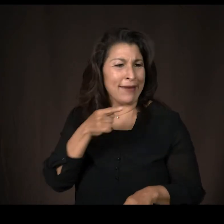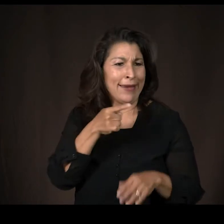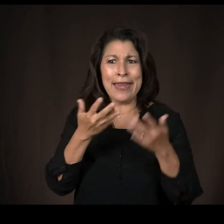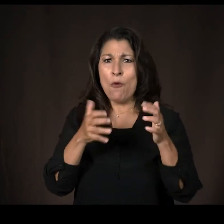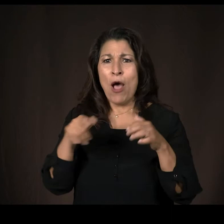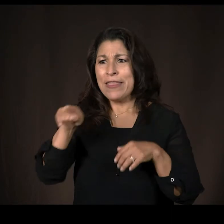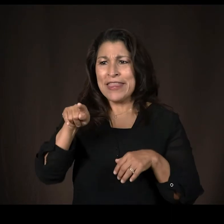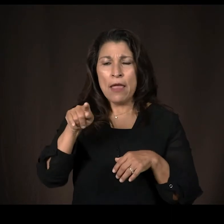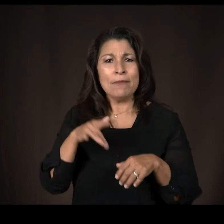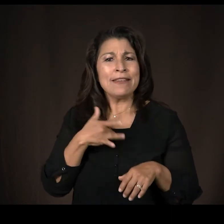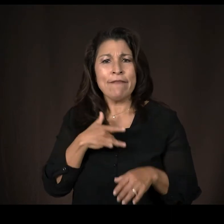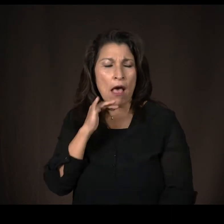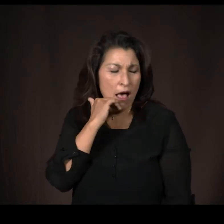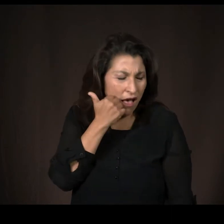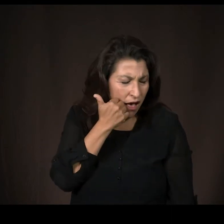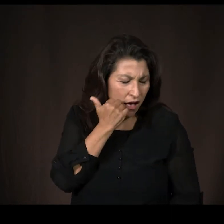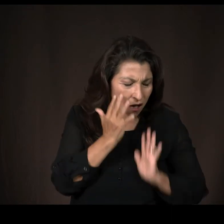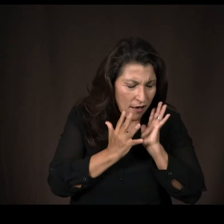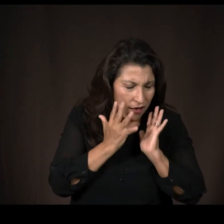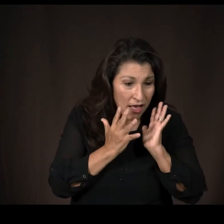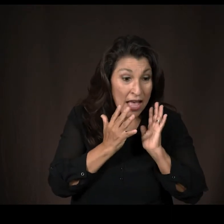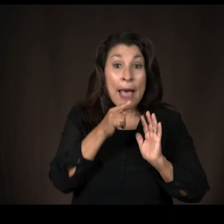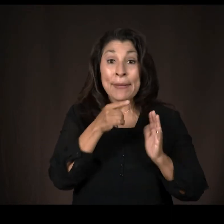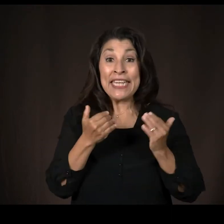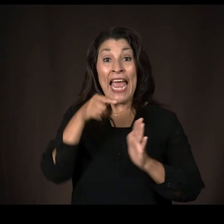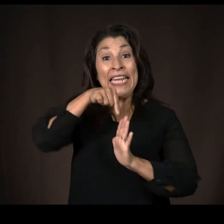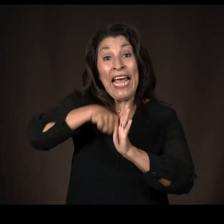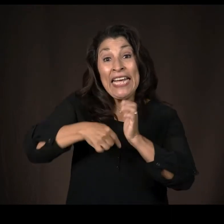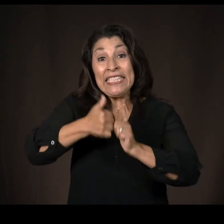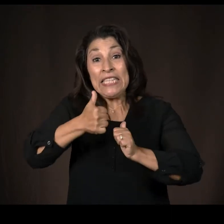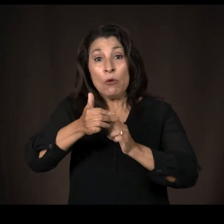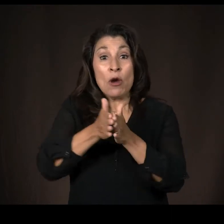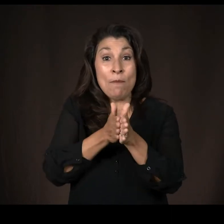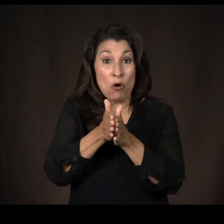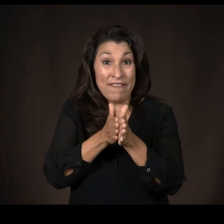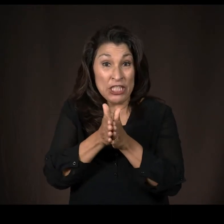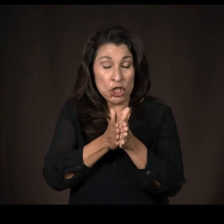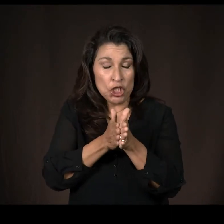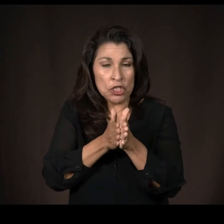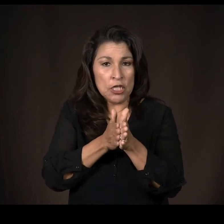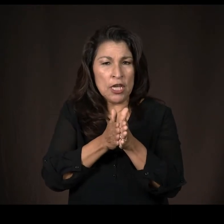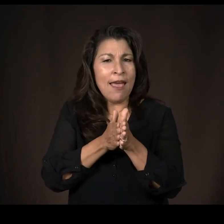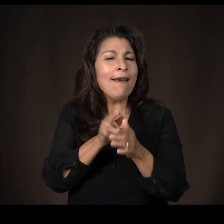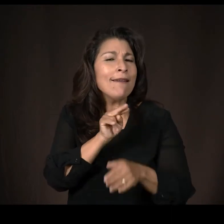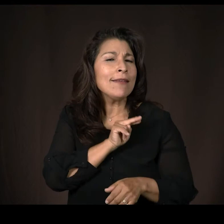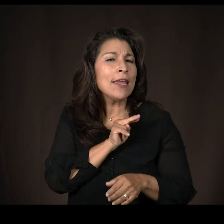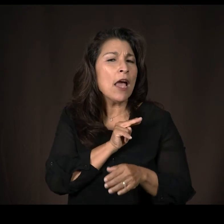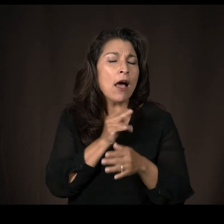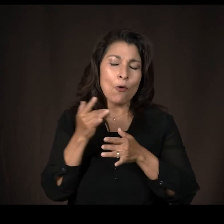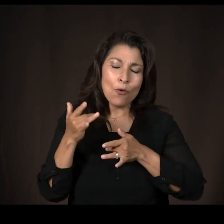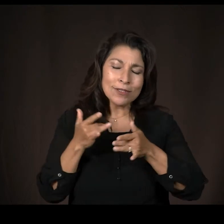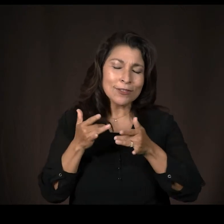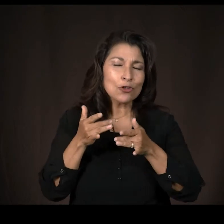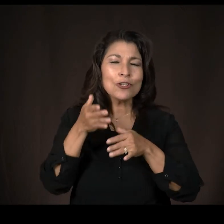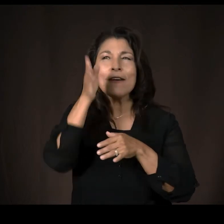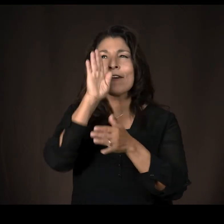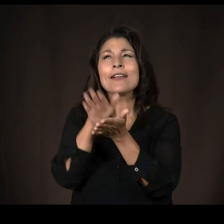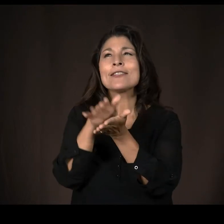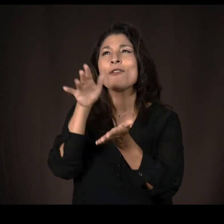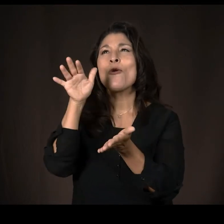want them to be disgraced. But he even had a deeper motivation than that. Nehemiah was concerned for God's